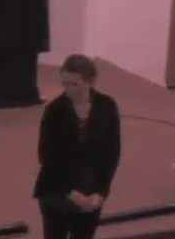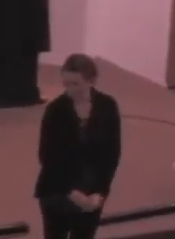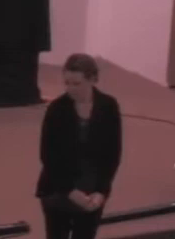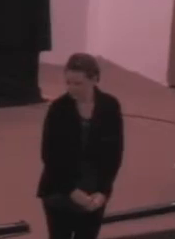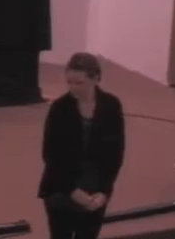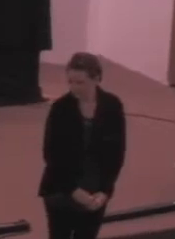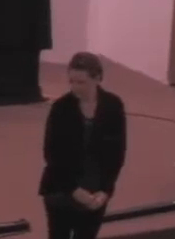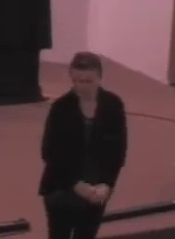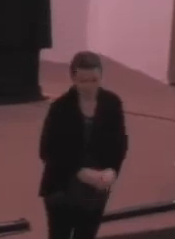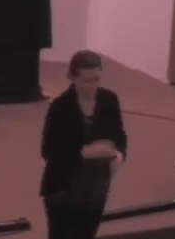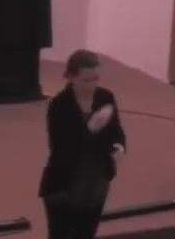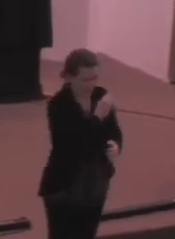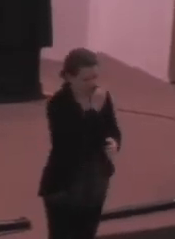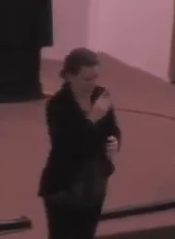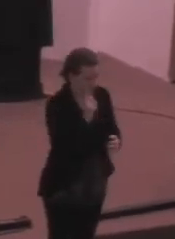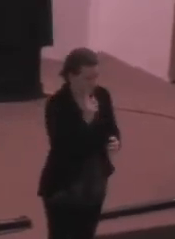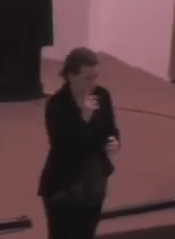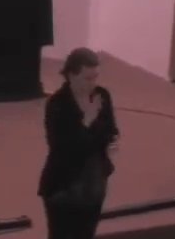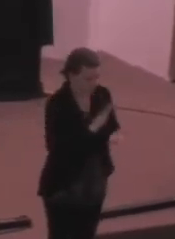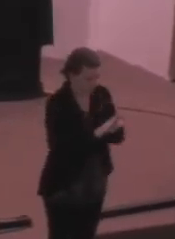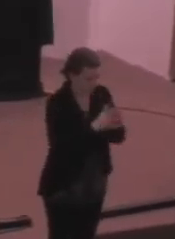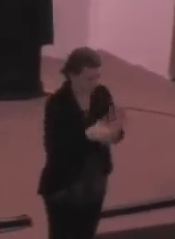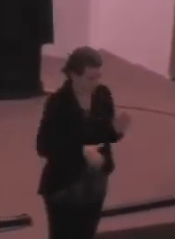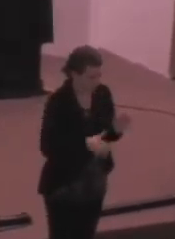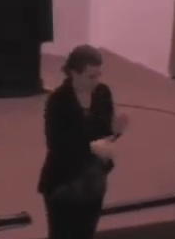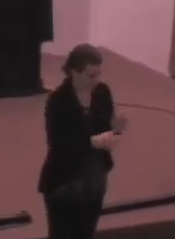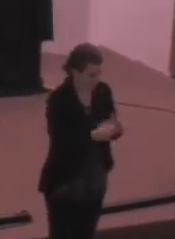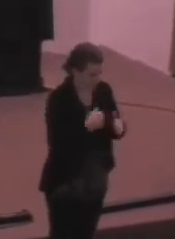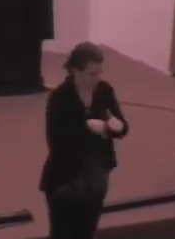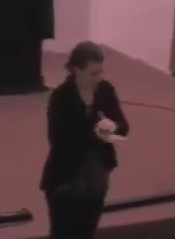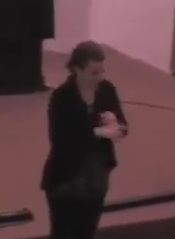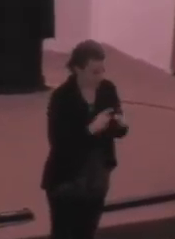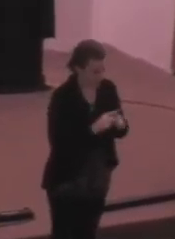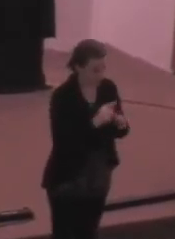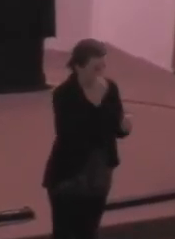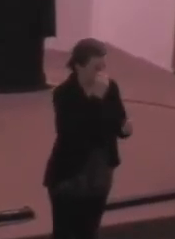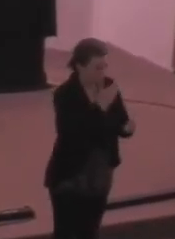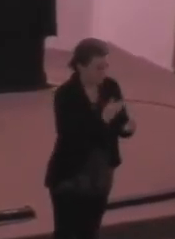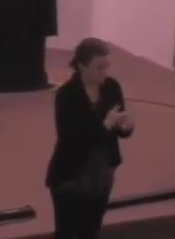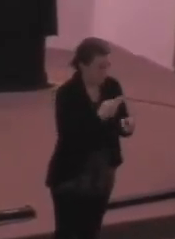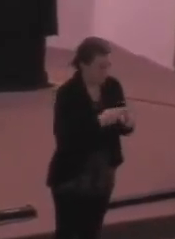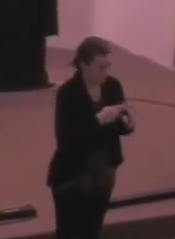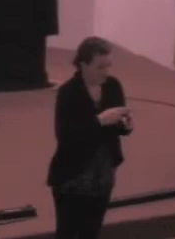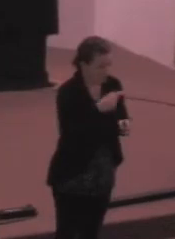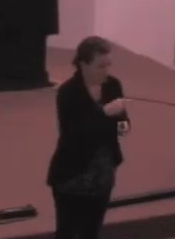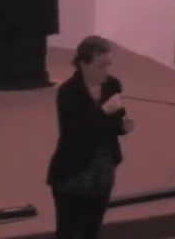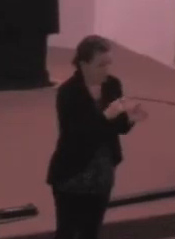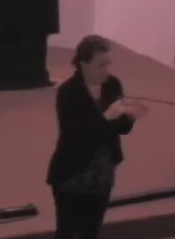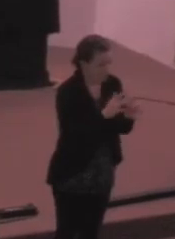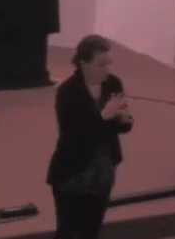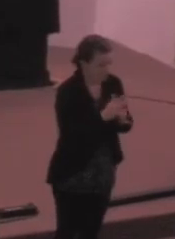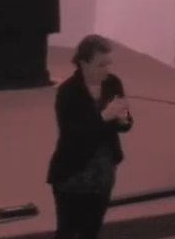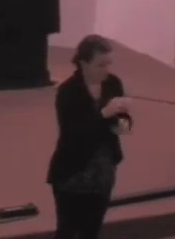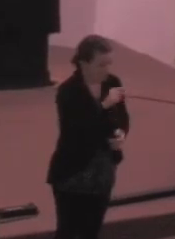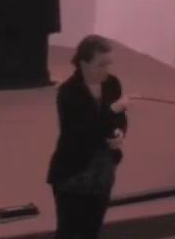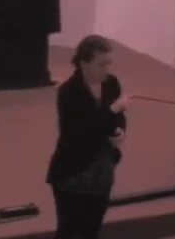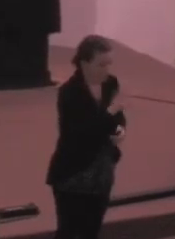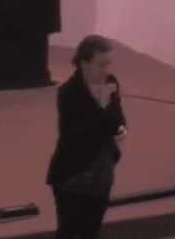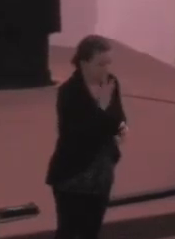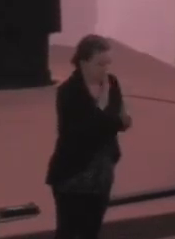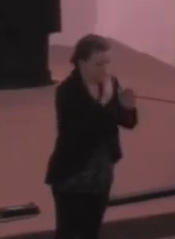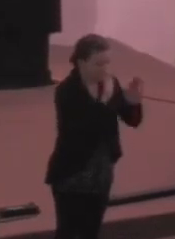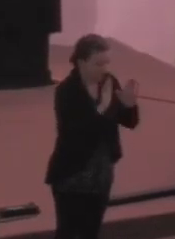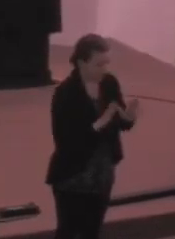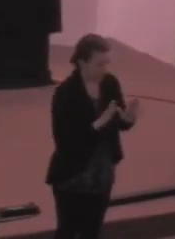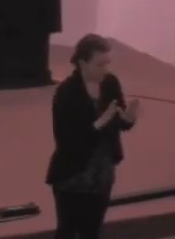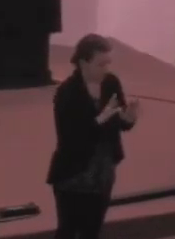conceive and give birth to a son, and you are to call him Jesus. He will be great and will be called